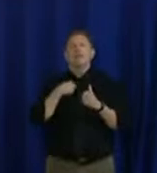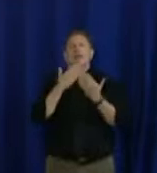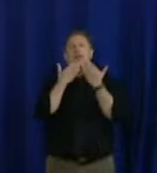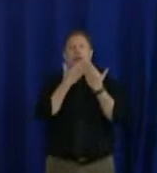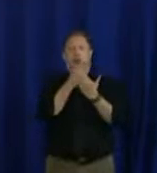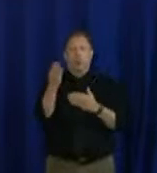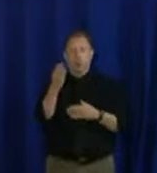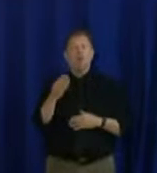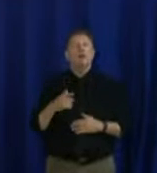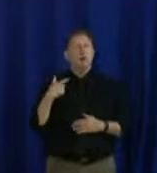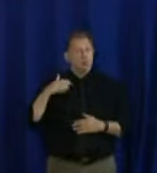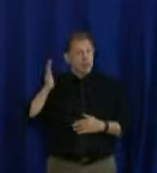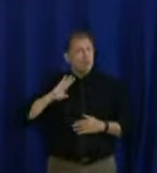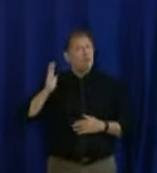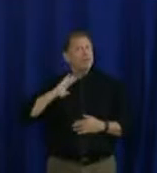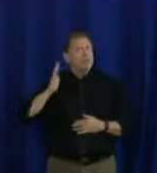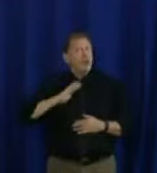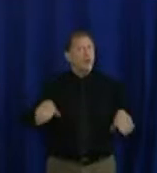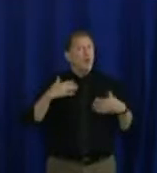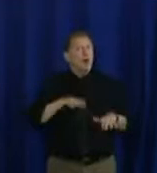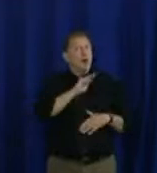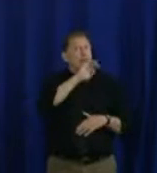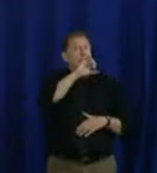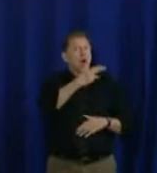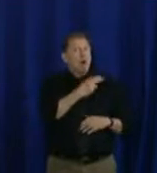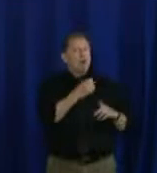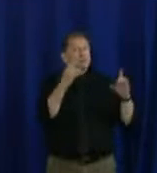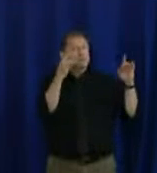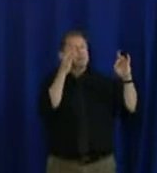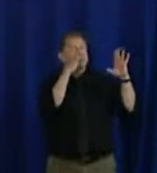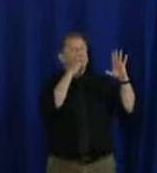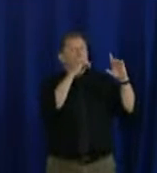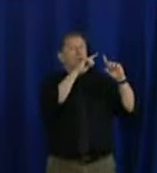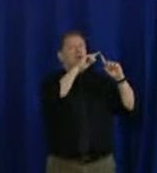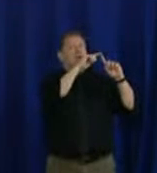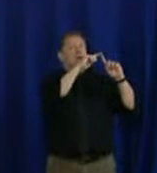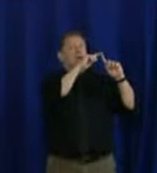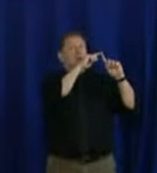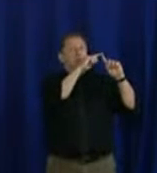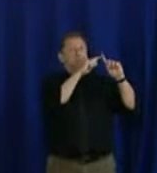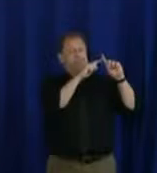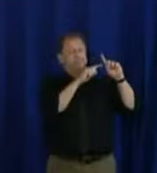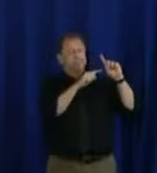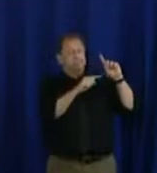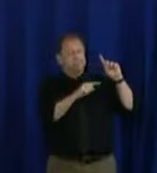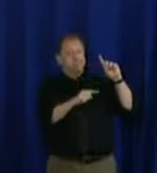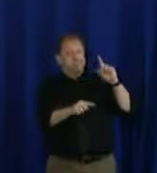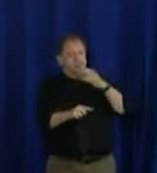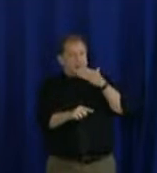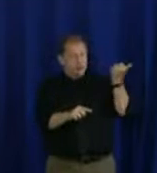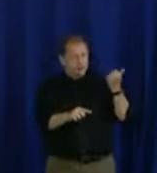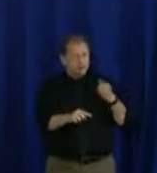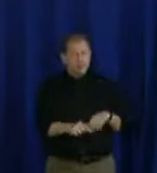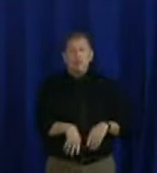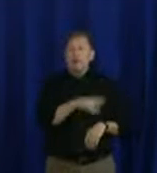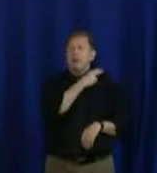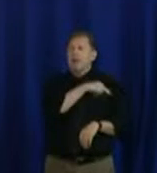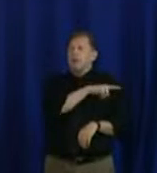far. Our healthcare systems, patient and outpatient, our community-based